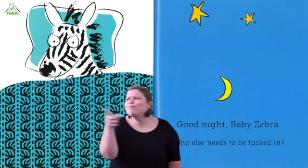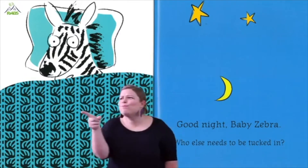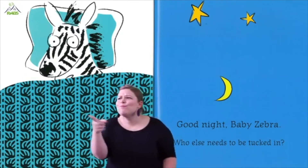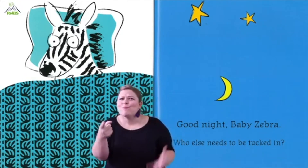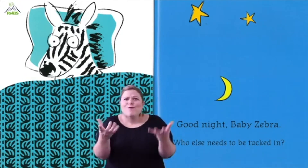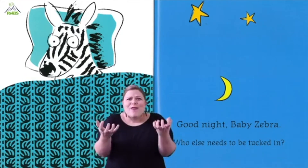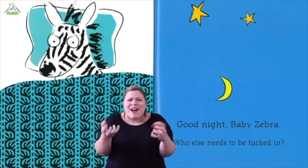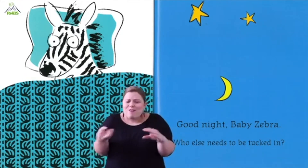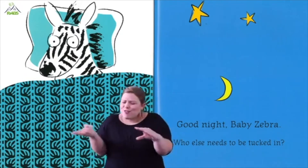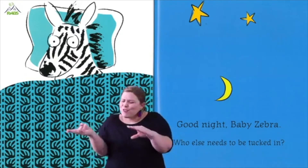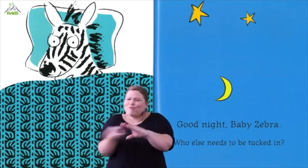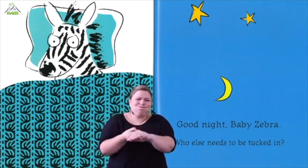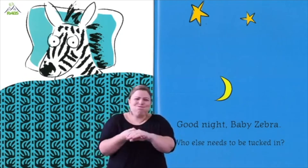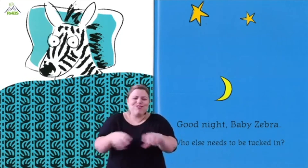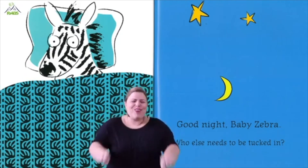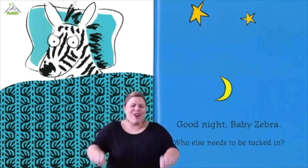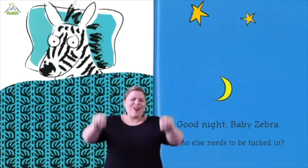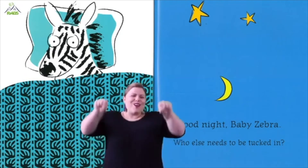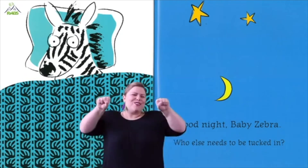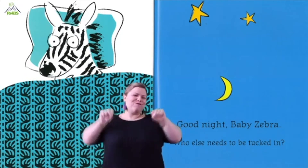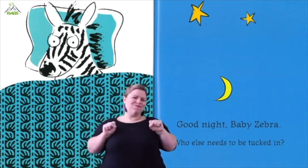Who else needs to be tucked in?